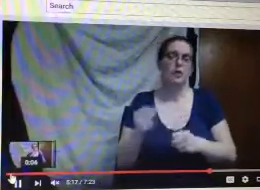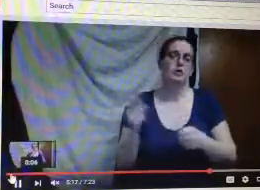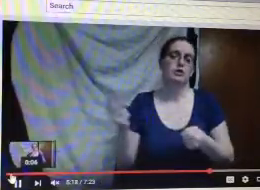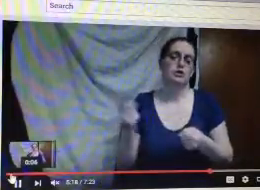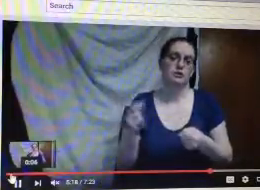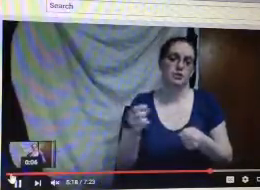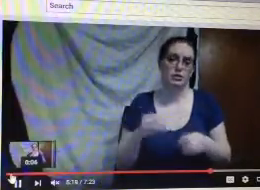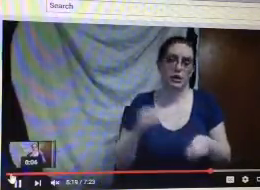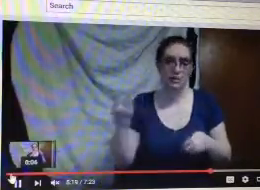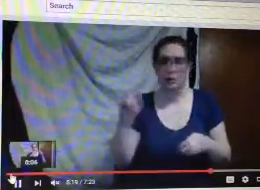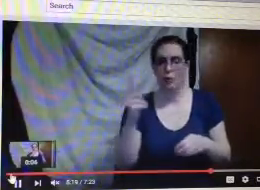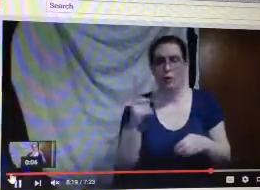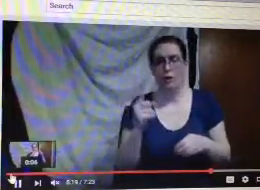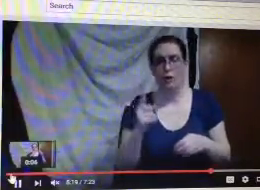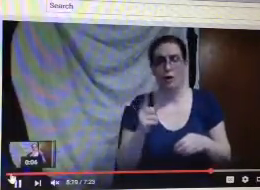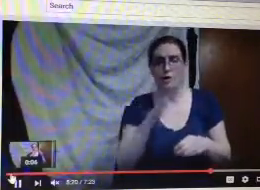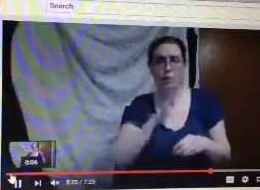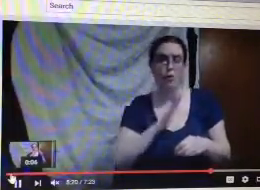every year.